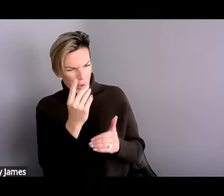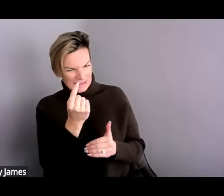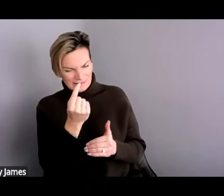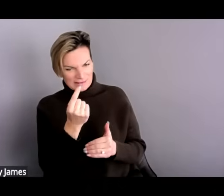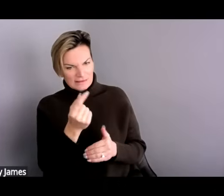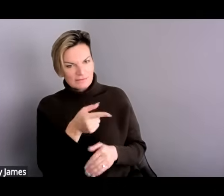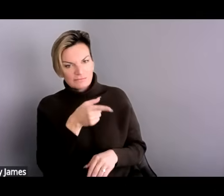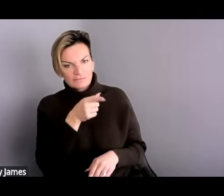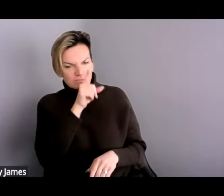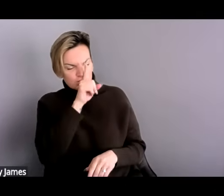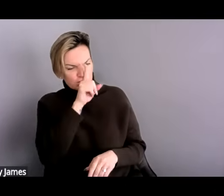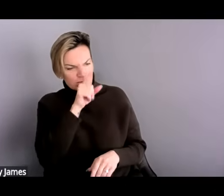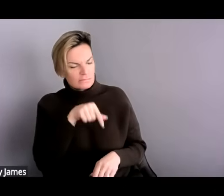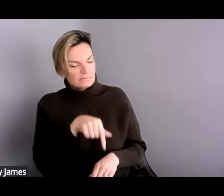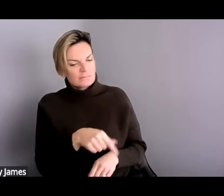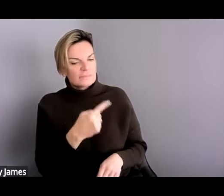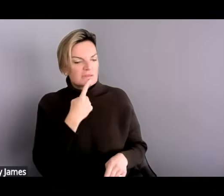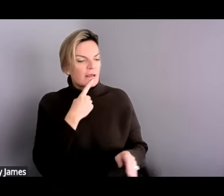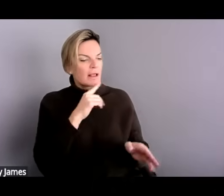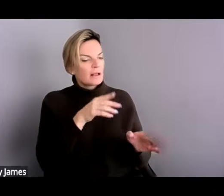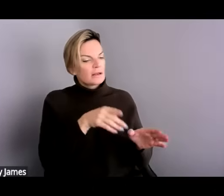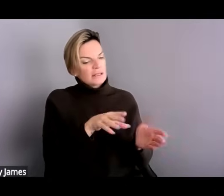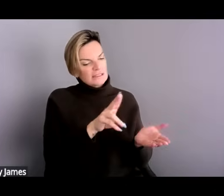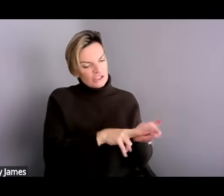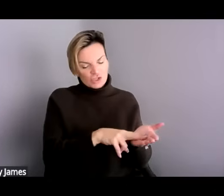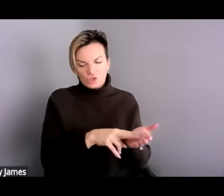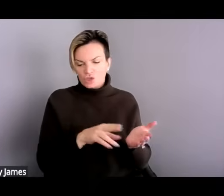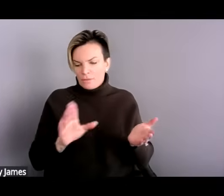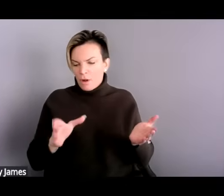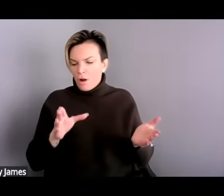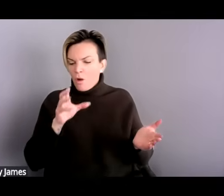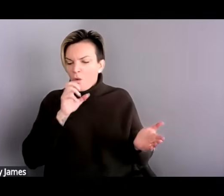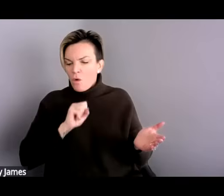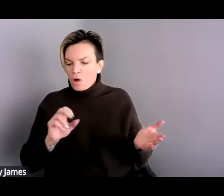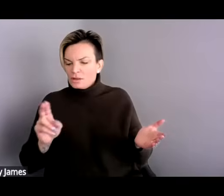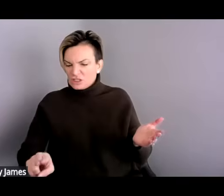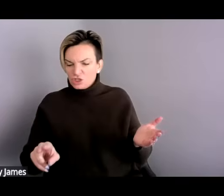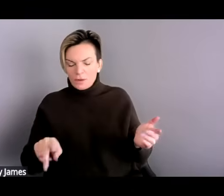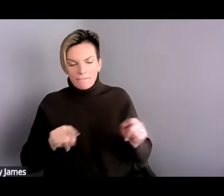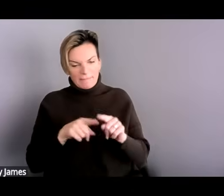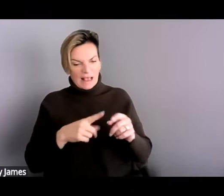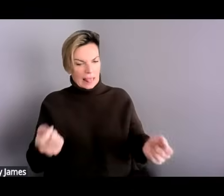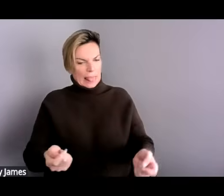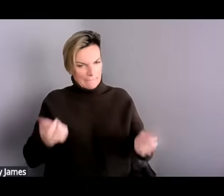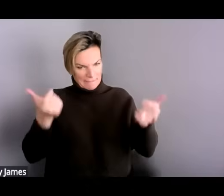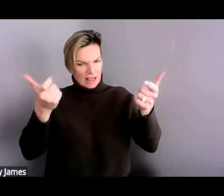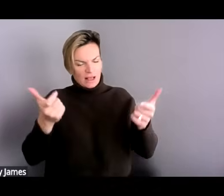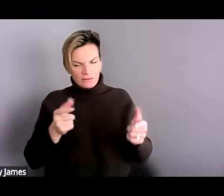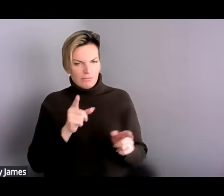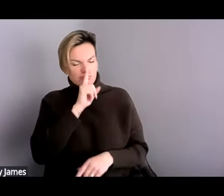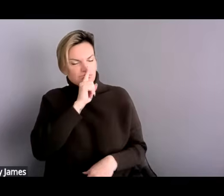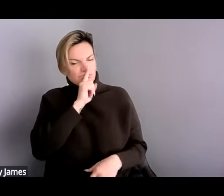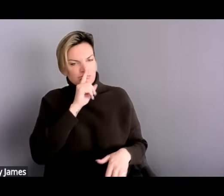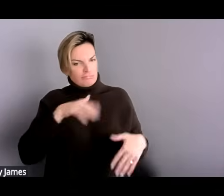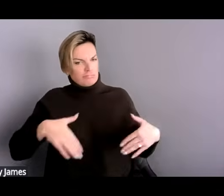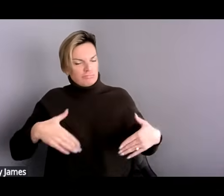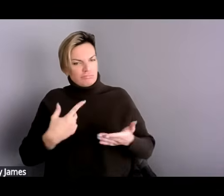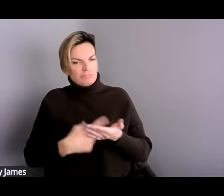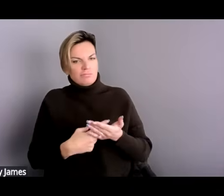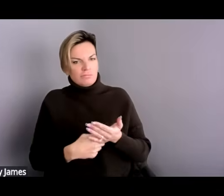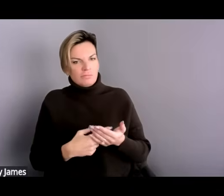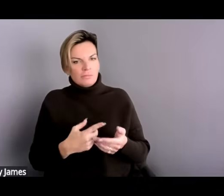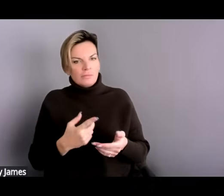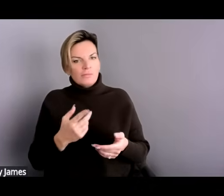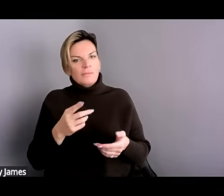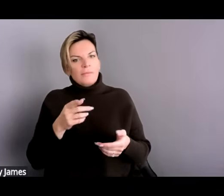if we compare a signature to an old one, that then it gets eliminated. Then that brings it into a deeper